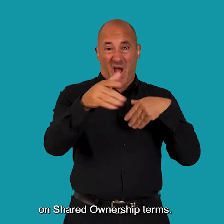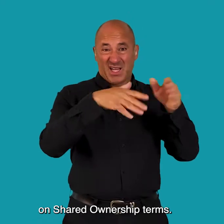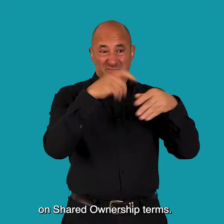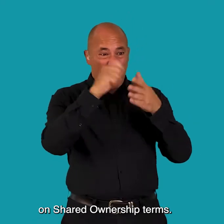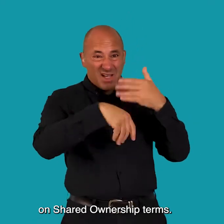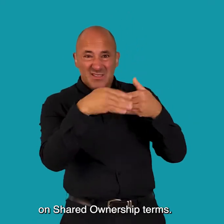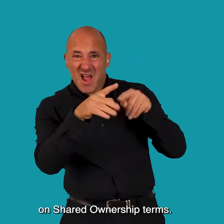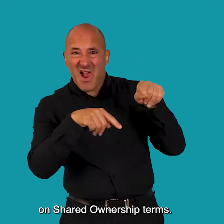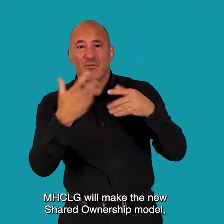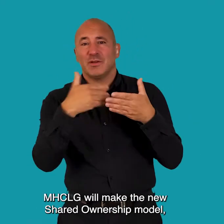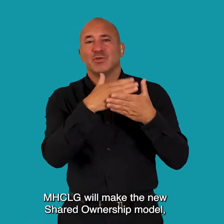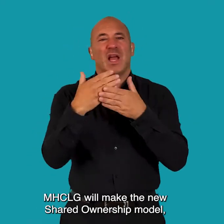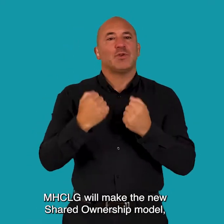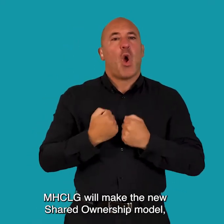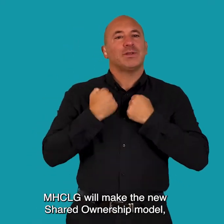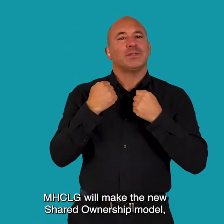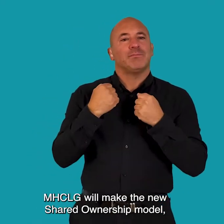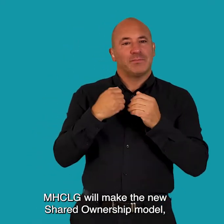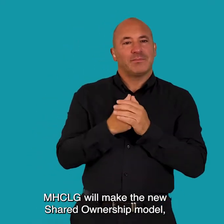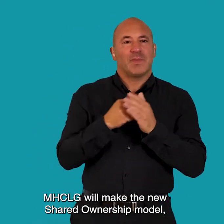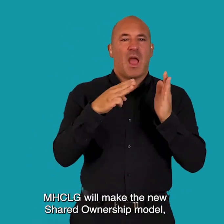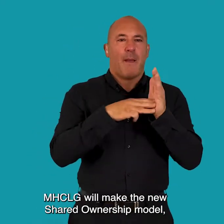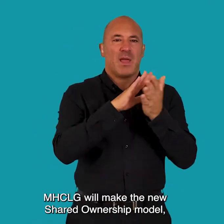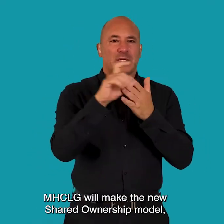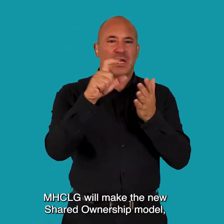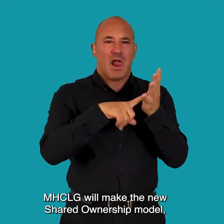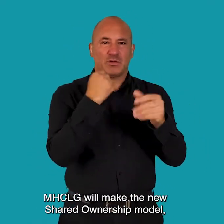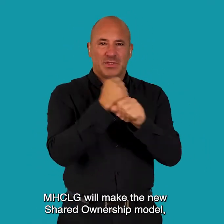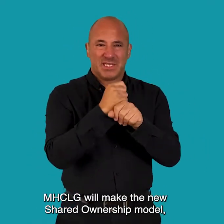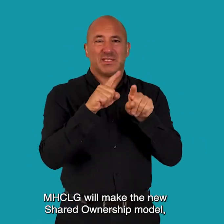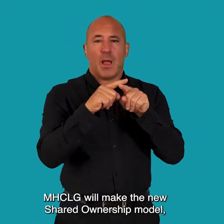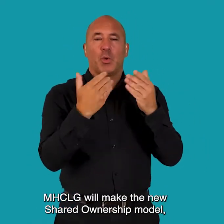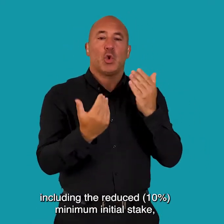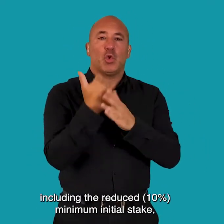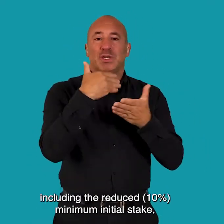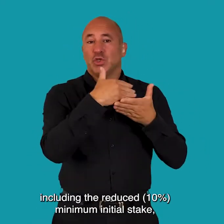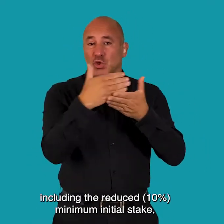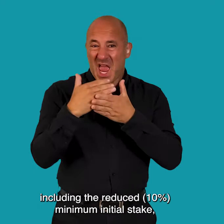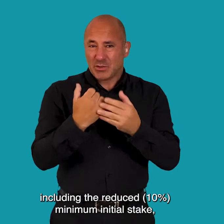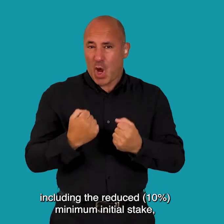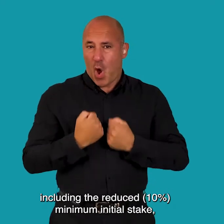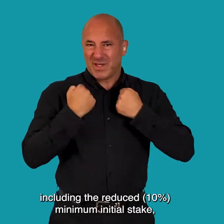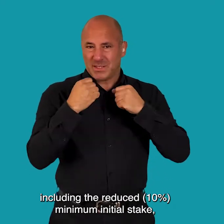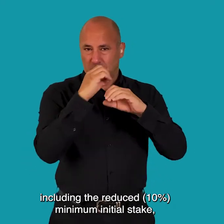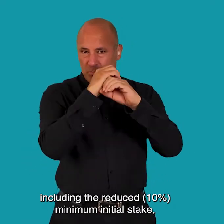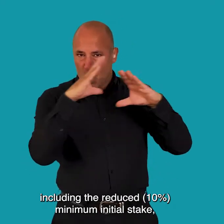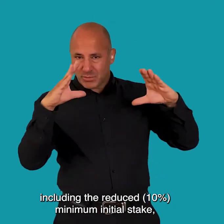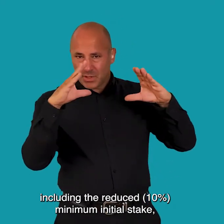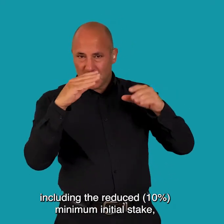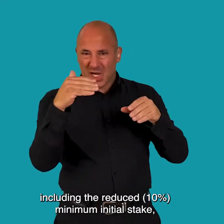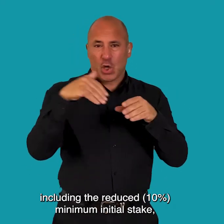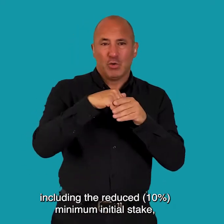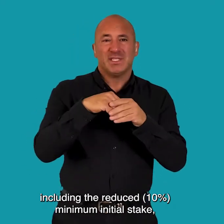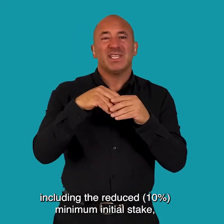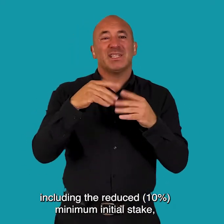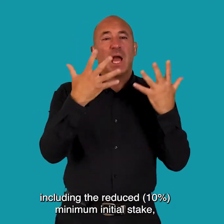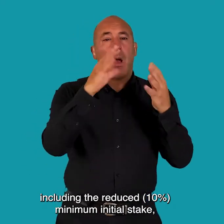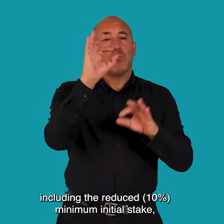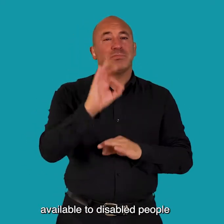terms. MHCLG will make the new shared ownership model, including the reduced 10% minimum initial stake,